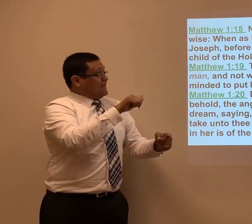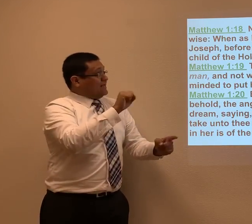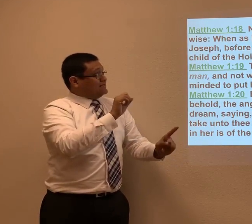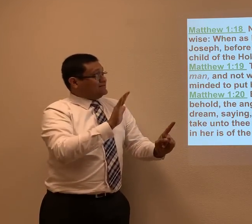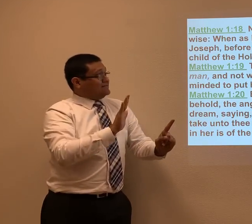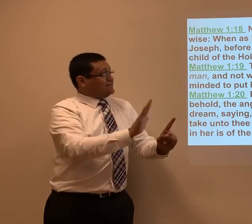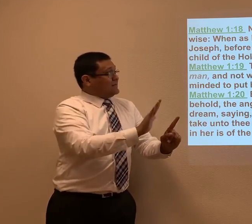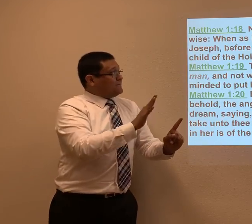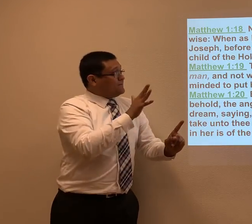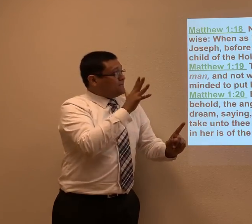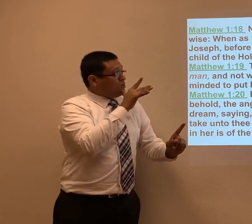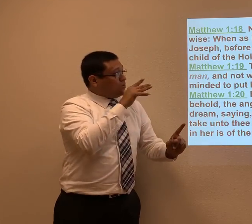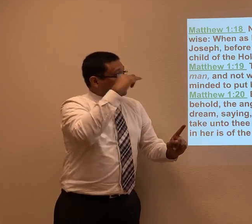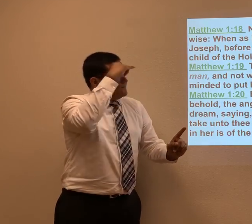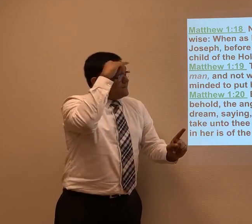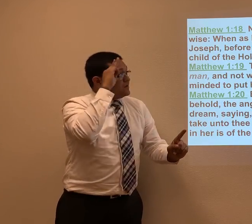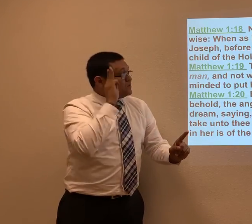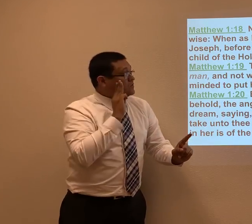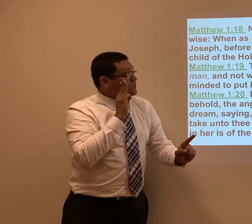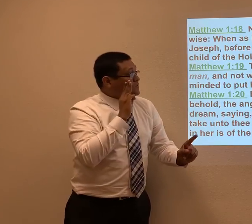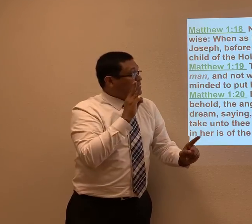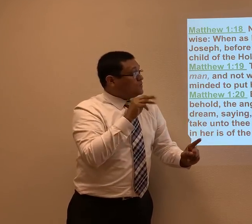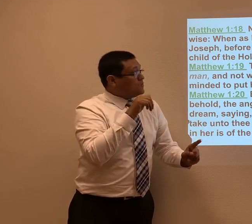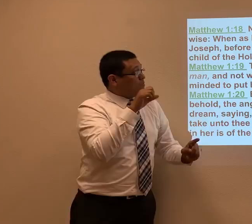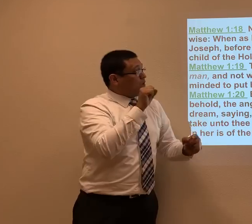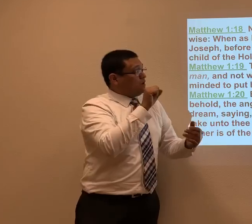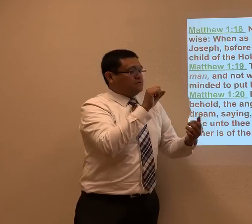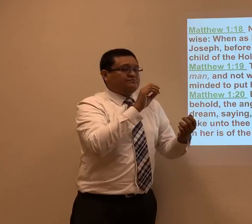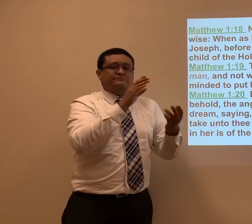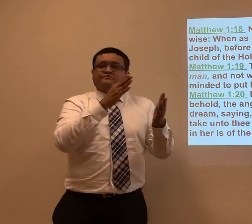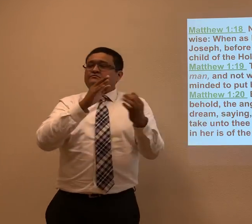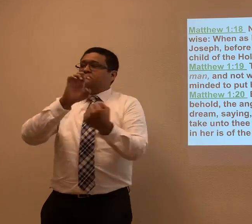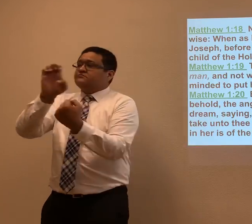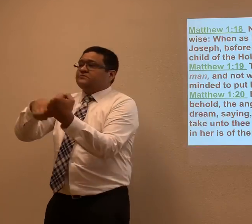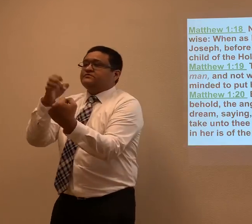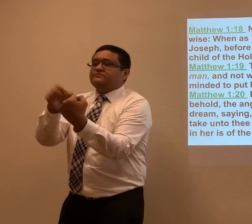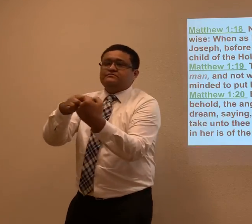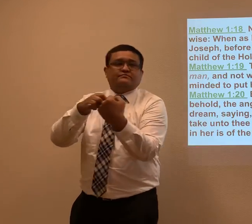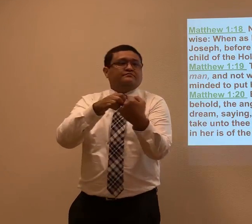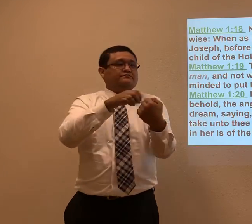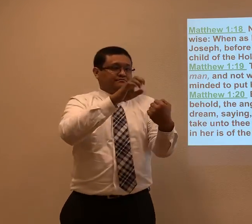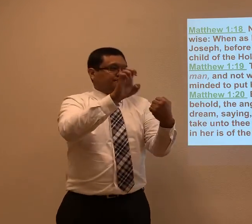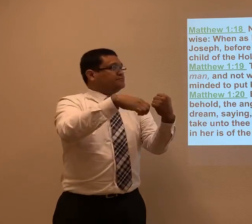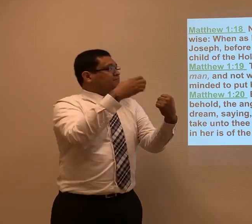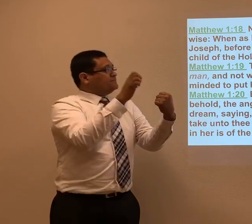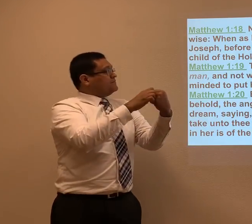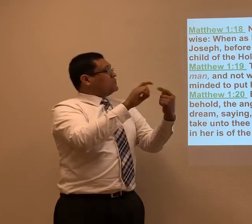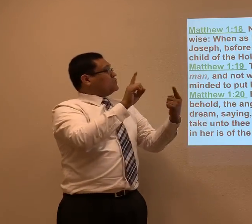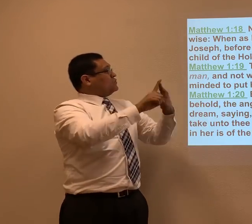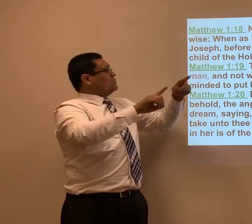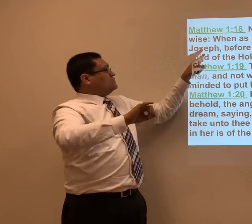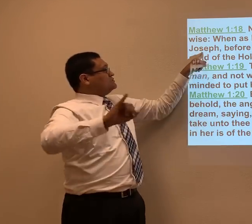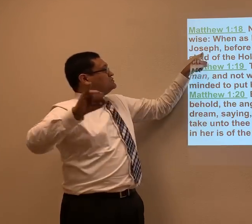When as his mother, Mary, was espoused, which is engaged, to